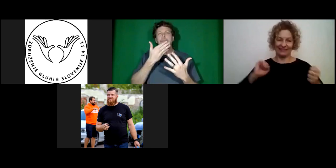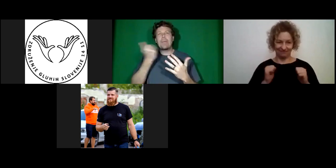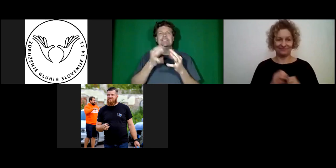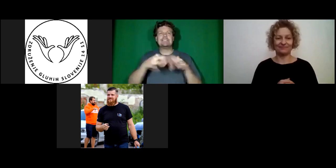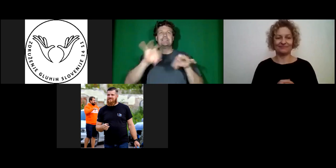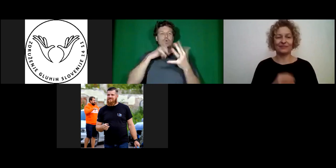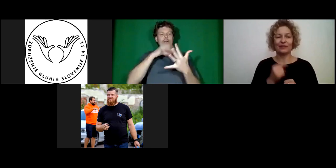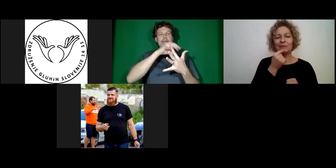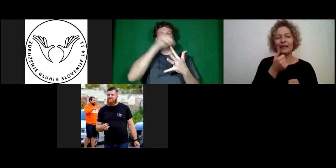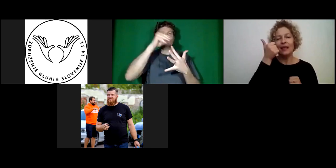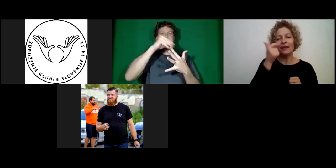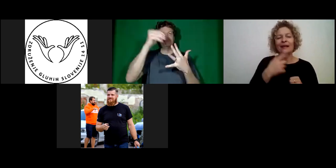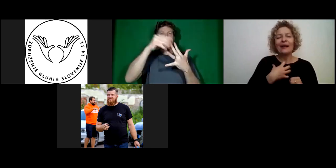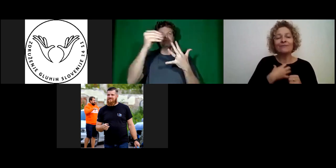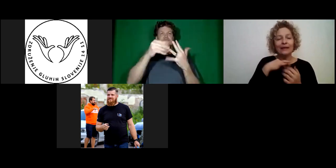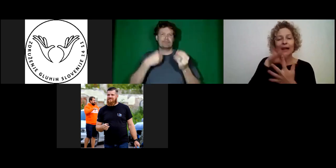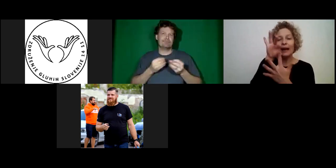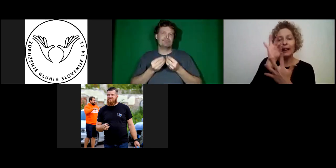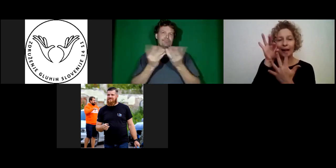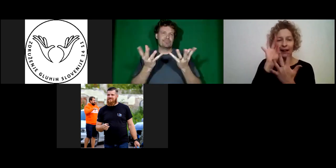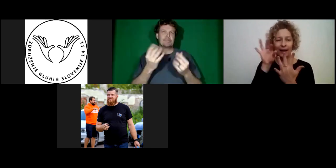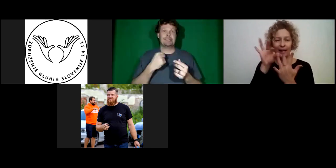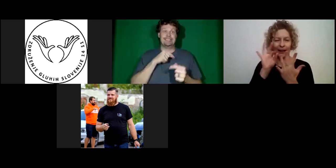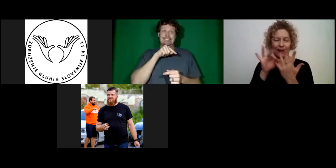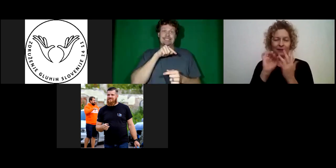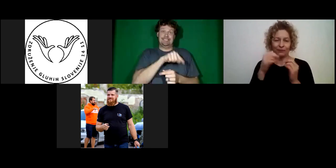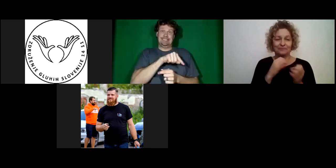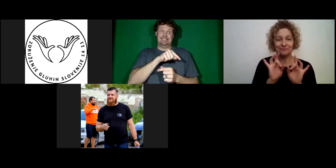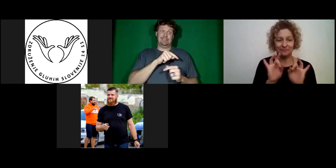Unfortunately, I have only 1 hour's time tonight, so I can only